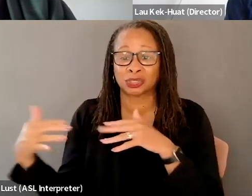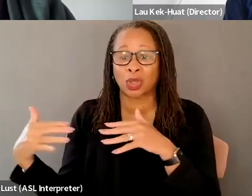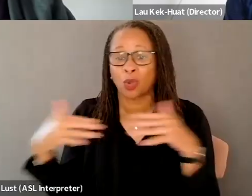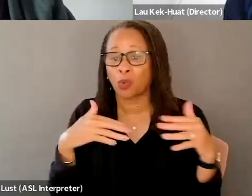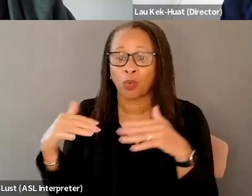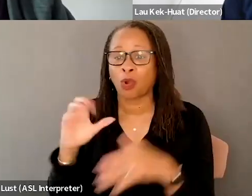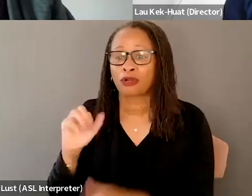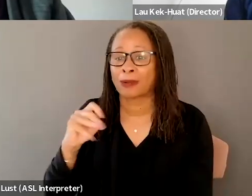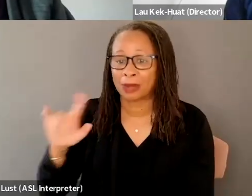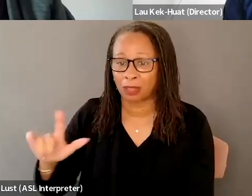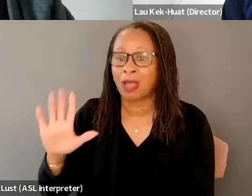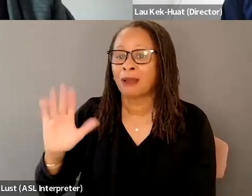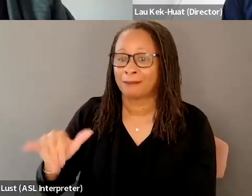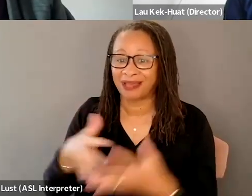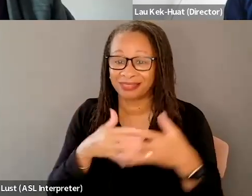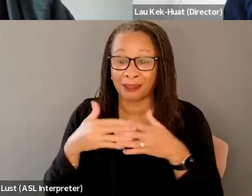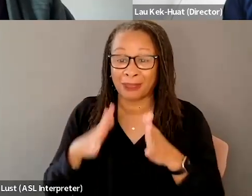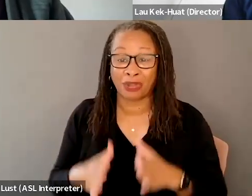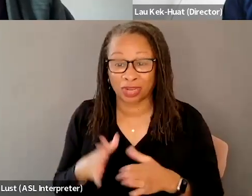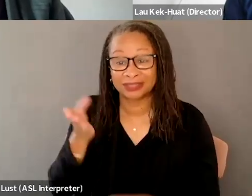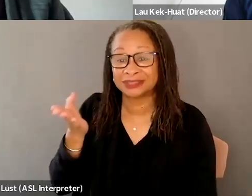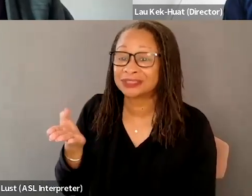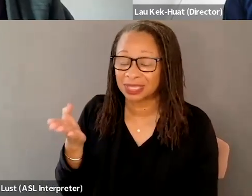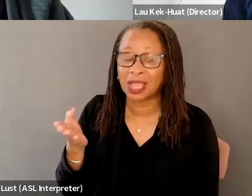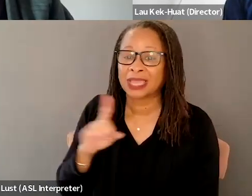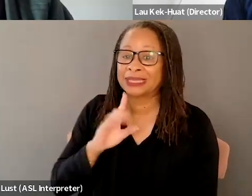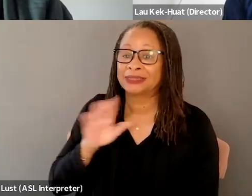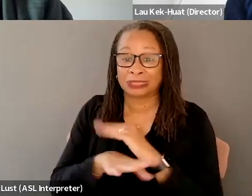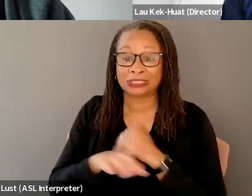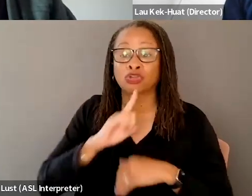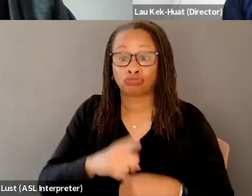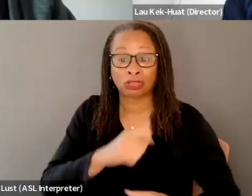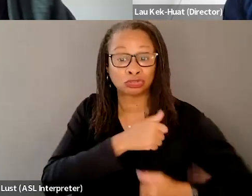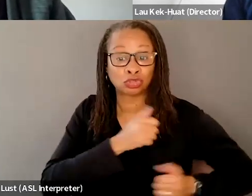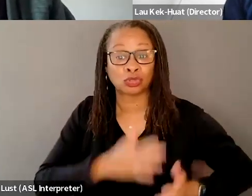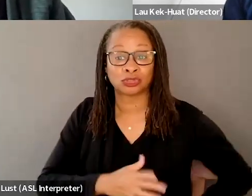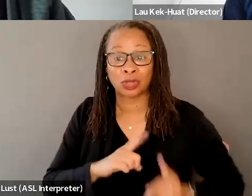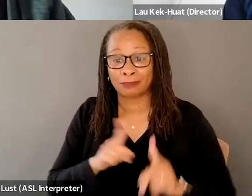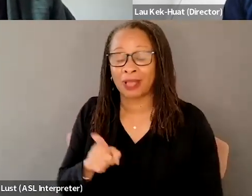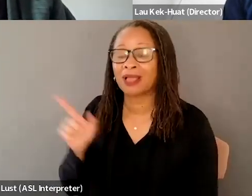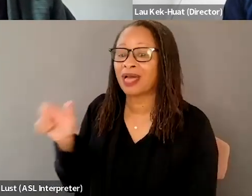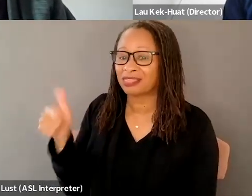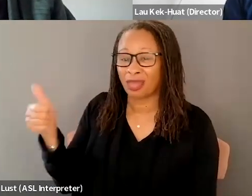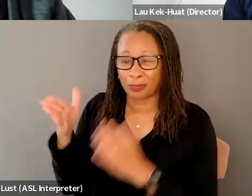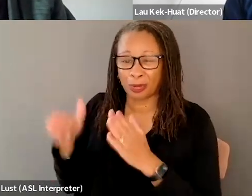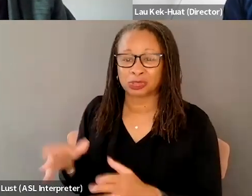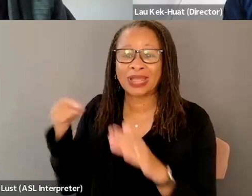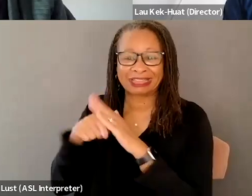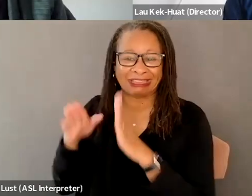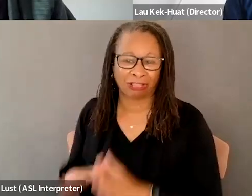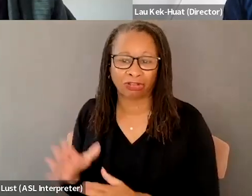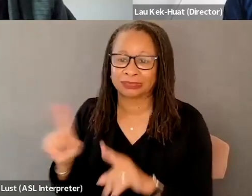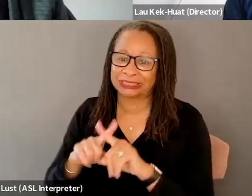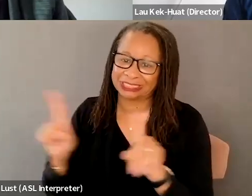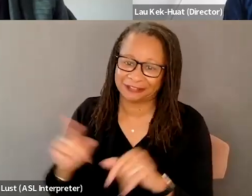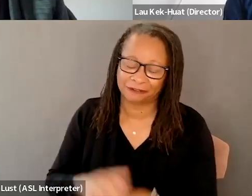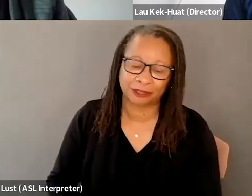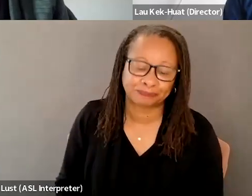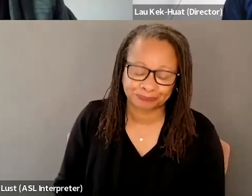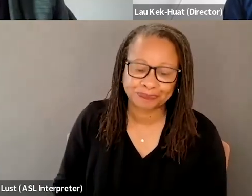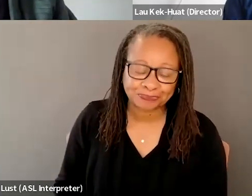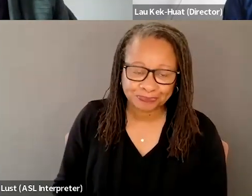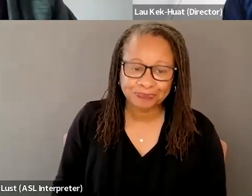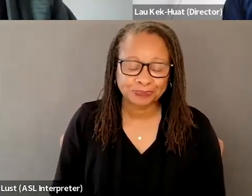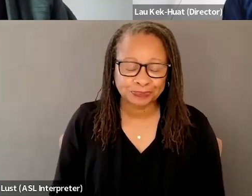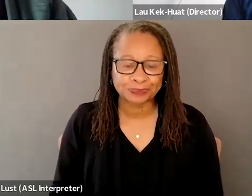the Americans, Yeah. was basically a real soldier, whereas this guy was a killer. It's my impression.